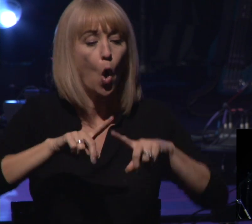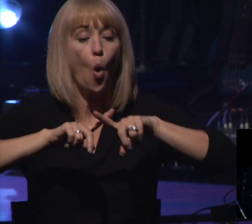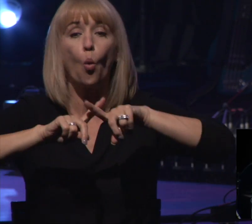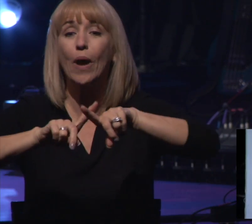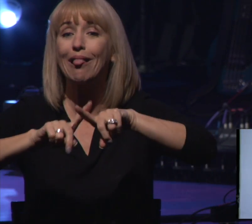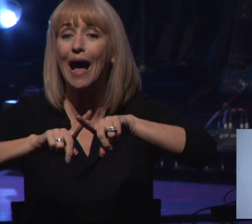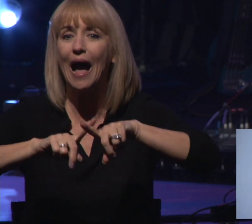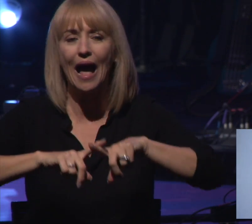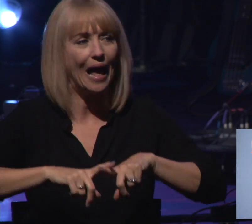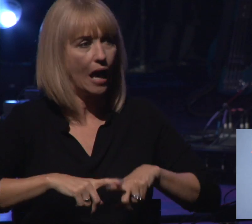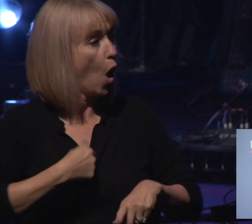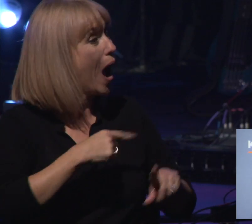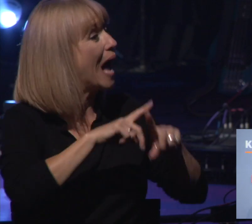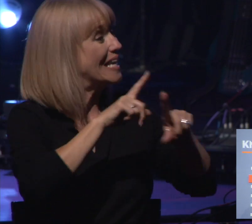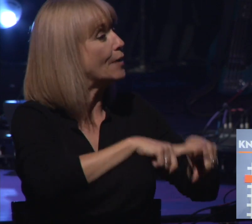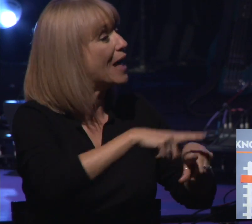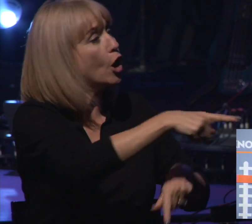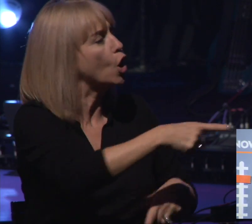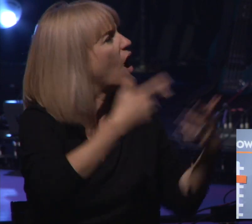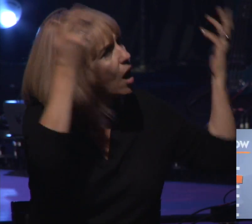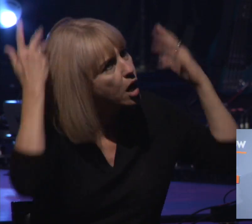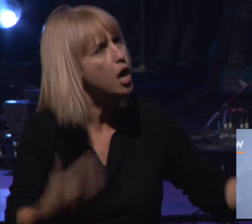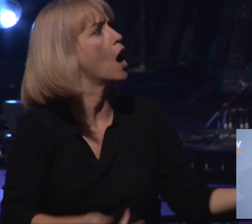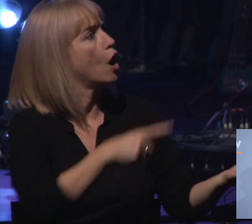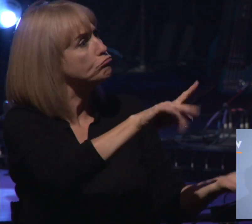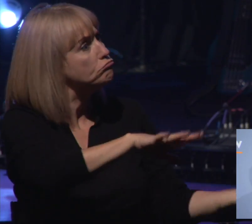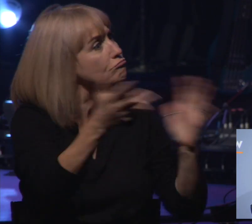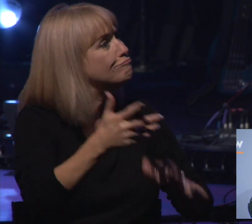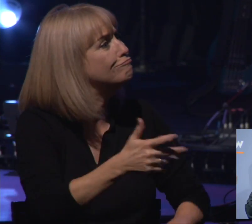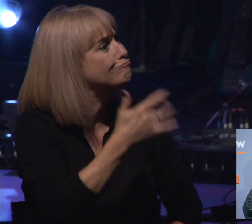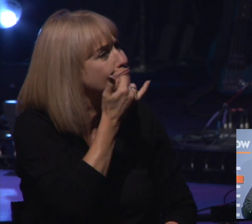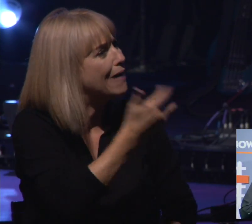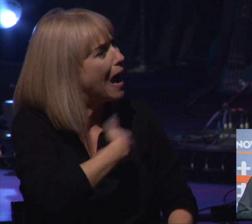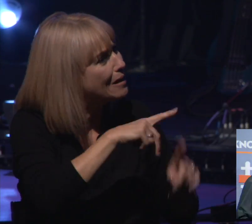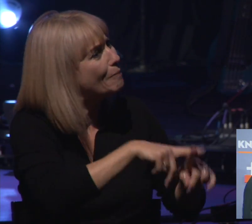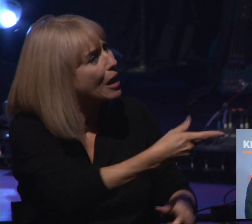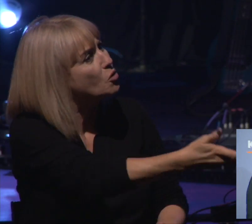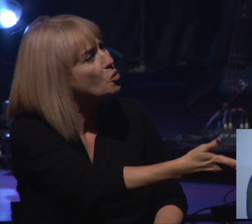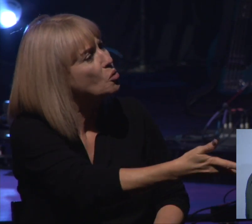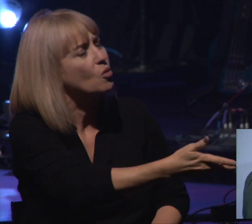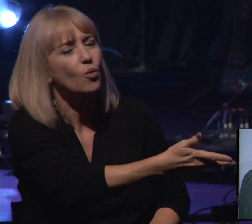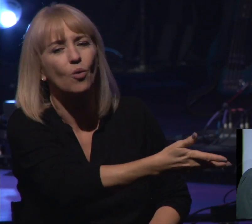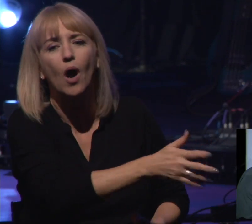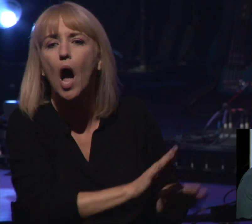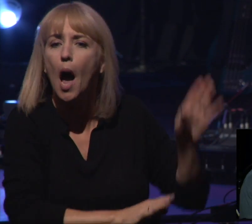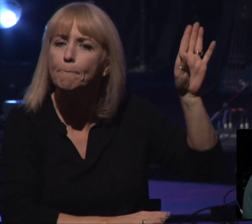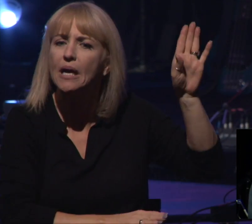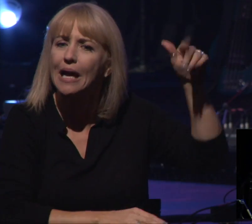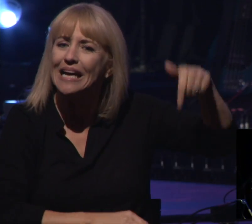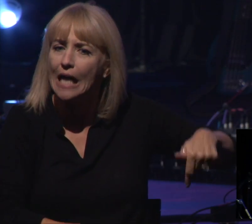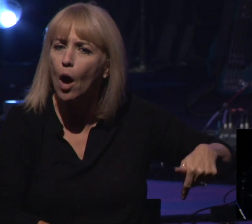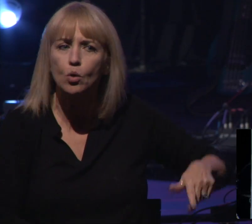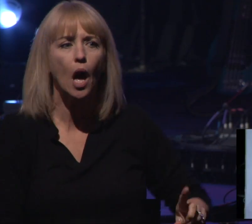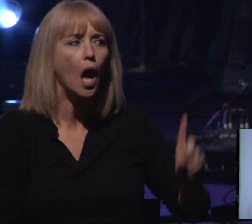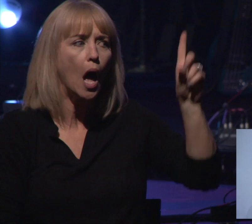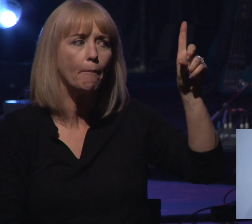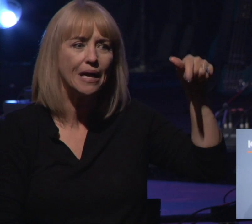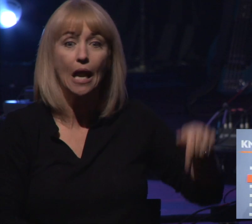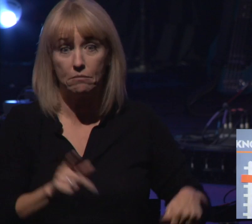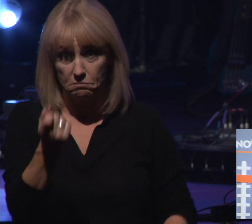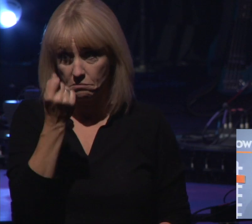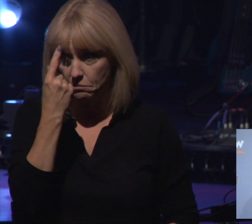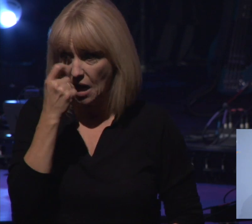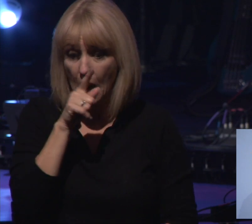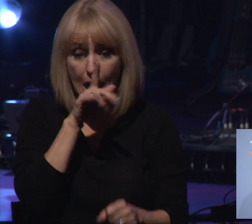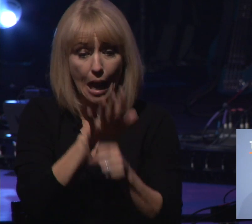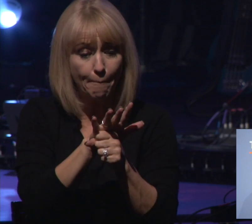Rely. Boy, I can depend upon you. No, I can't depend upon you. Come on, you got to learn how to do this. So these things can go up and down, but when it comes to commit,